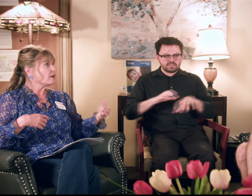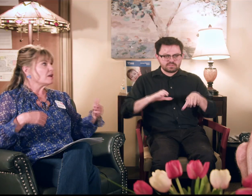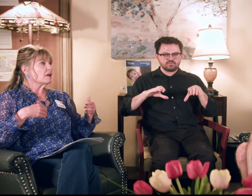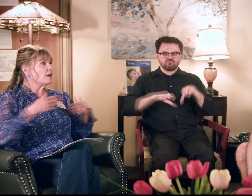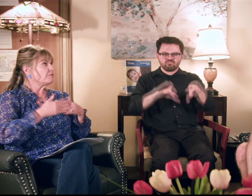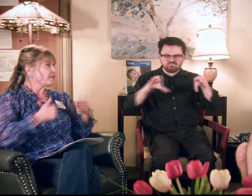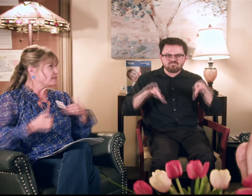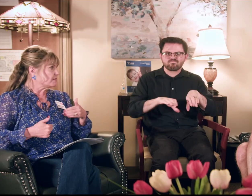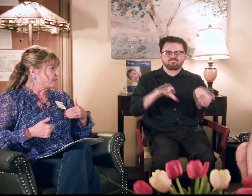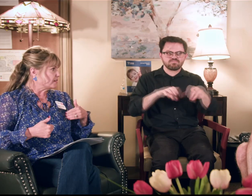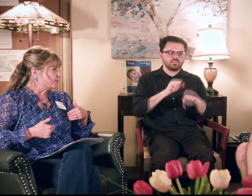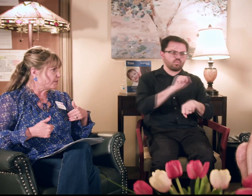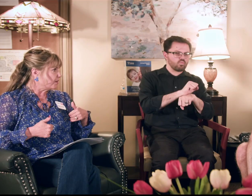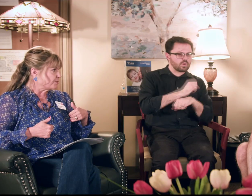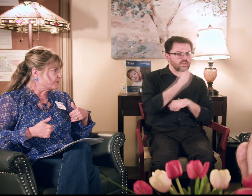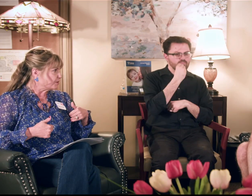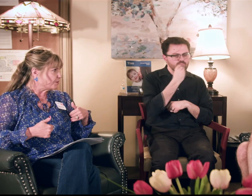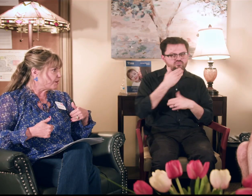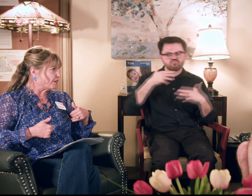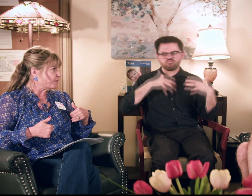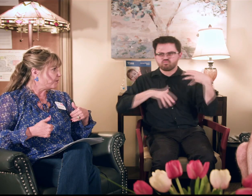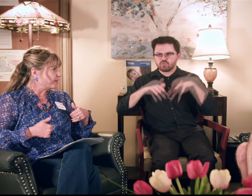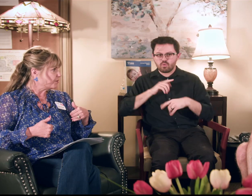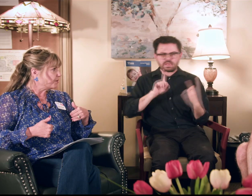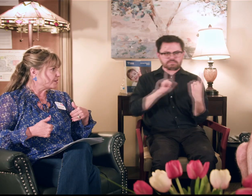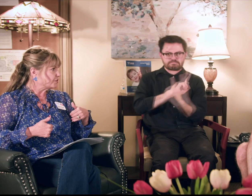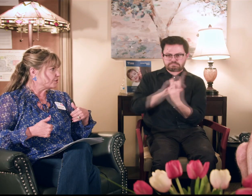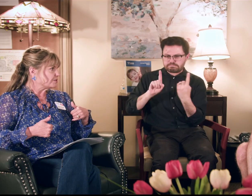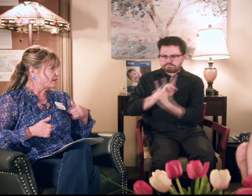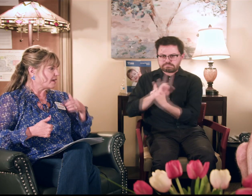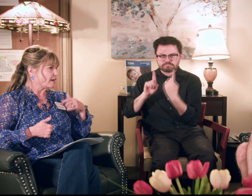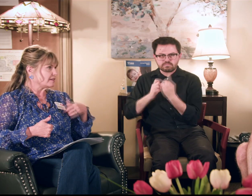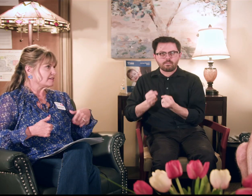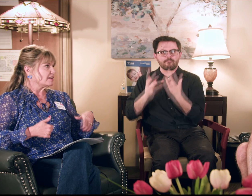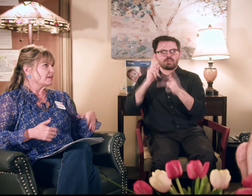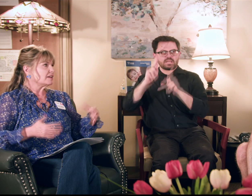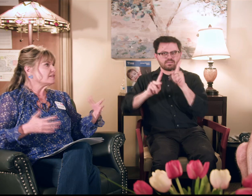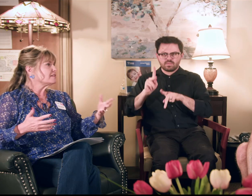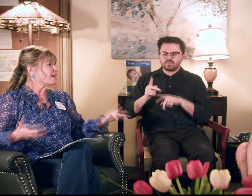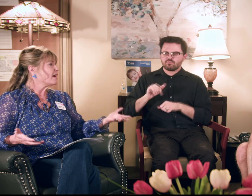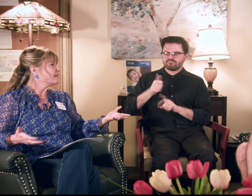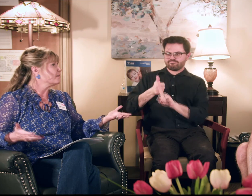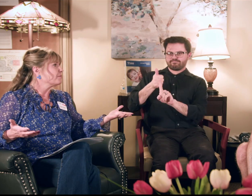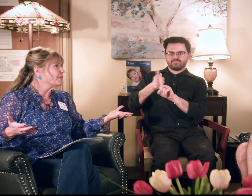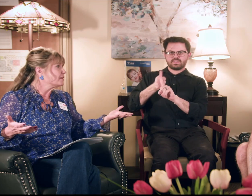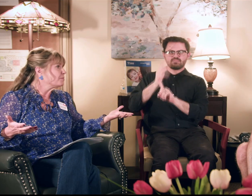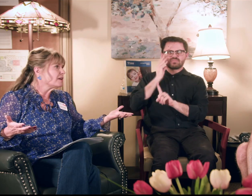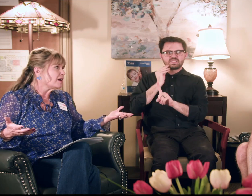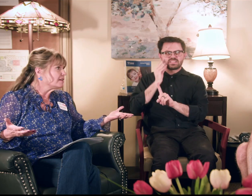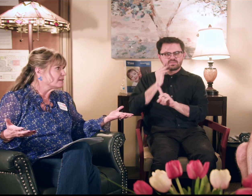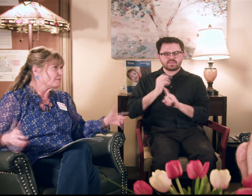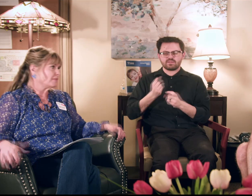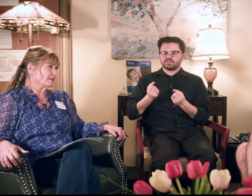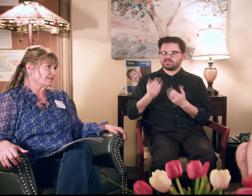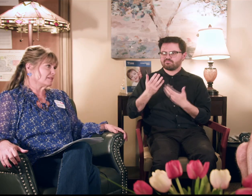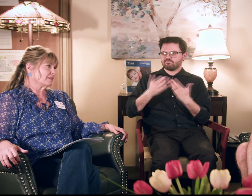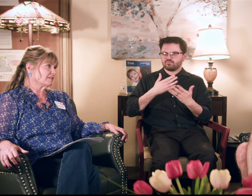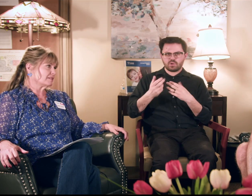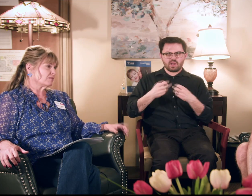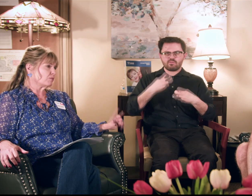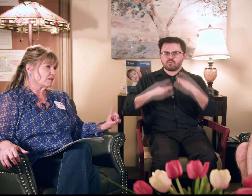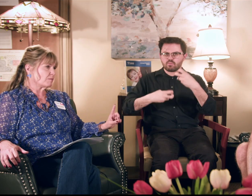with the clothing, come face to face with those who are going through issues and get to say hi to them, get to be kind to